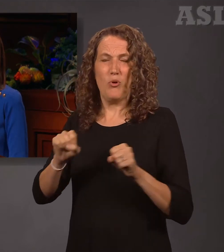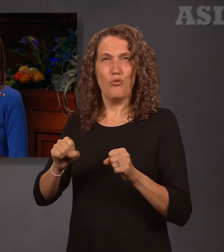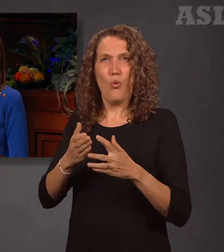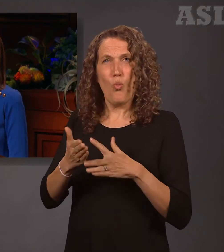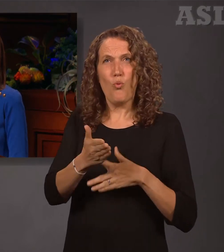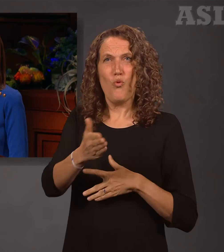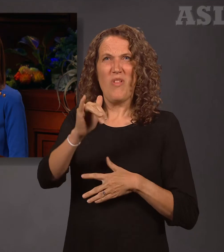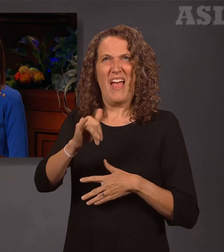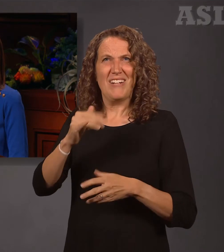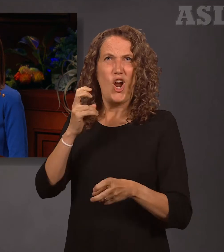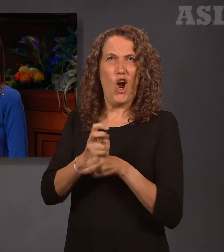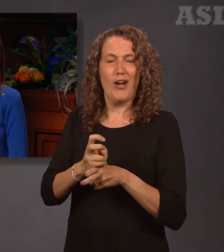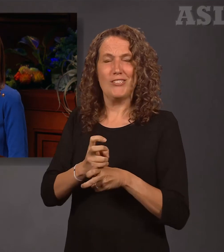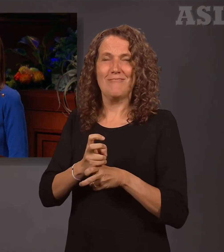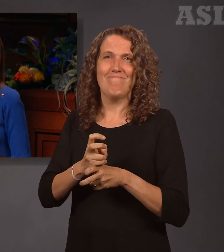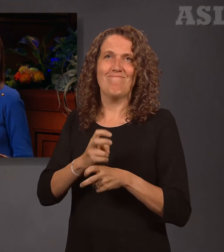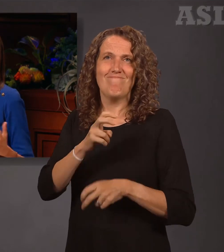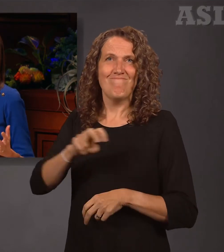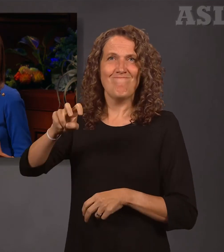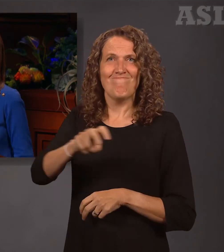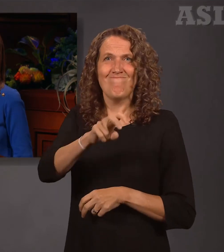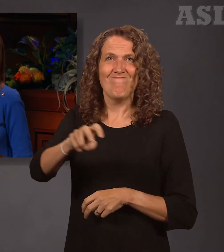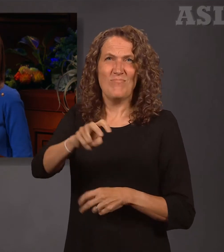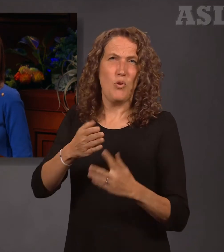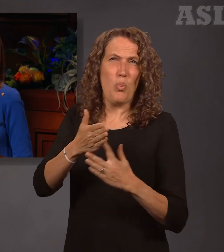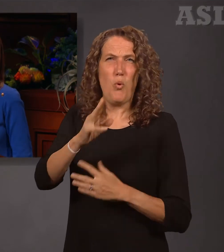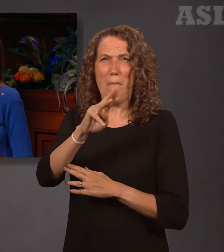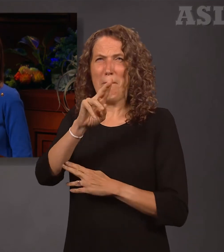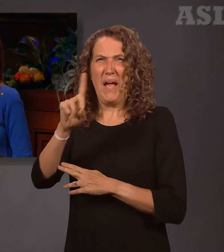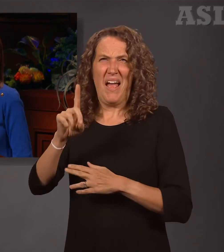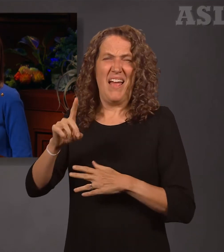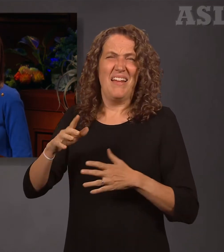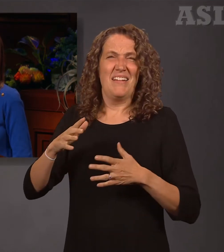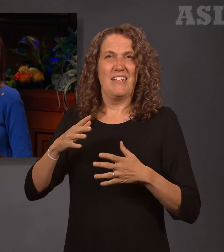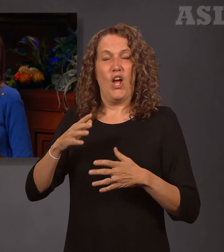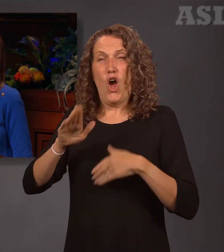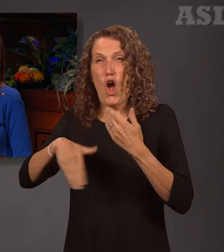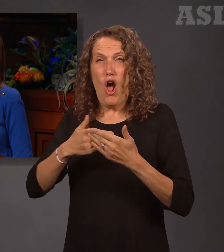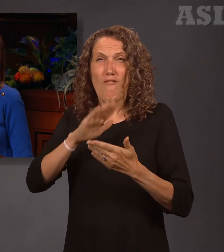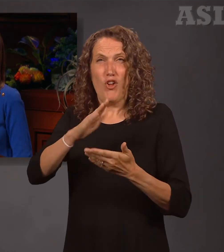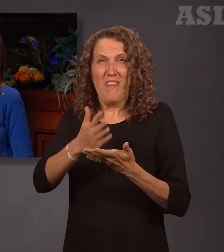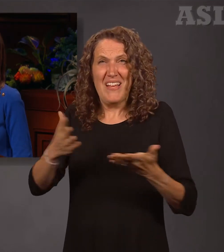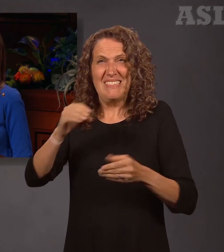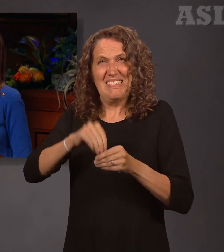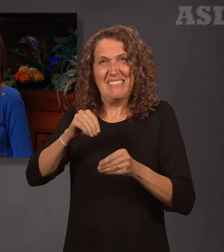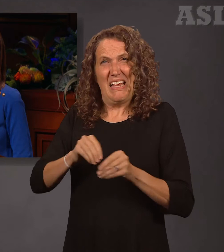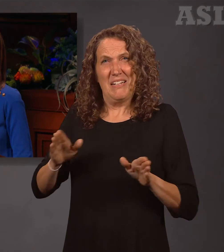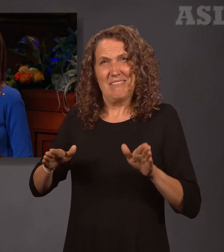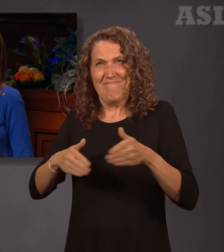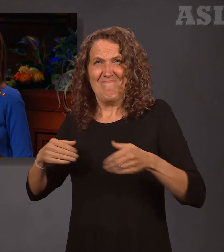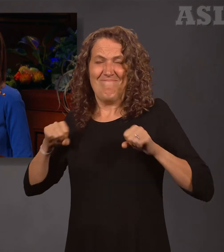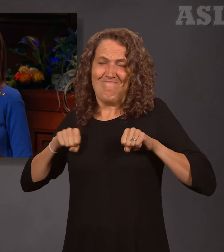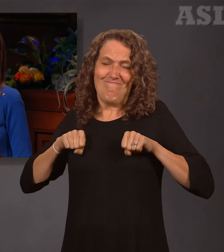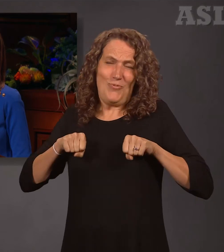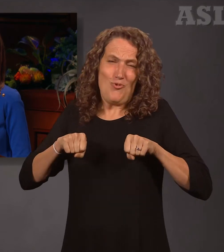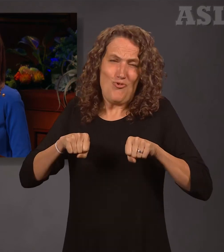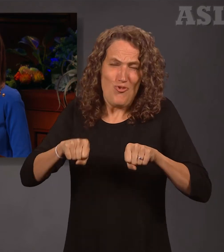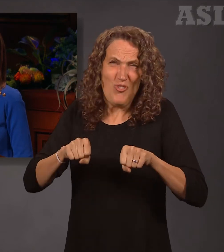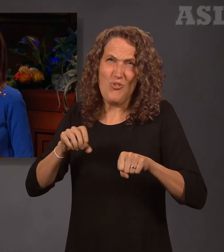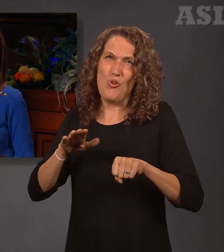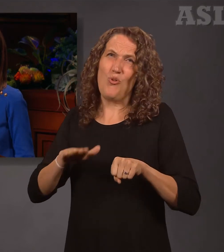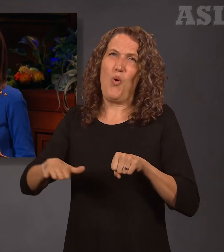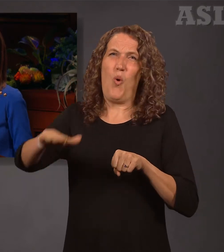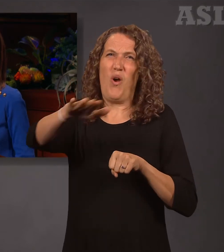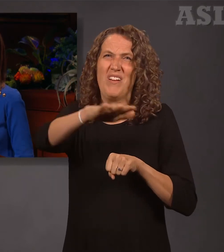wrenching journey through mud pulling all her possessions in a hand cart to an unknown desert home at